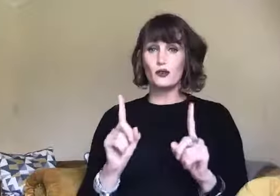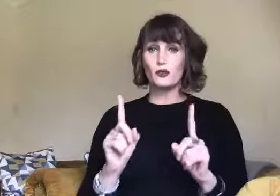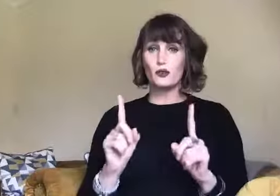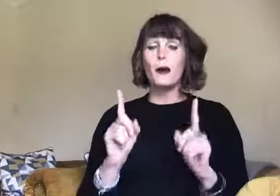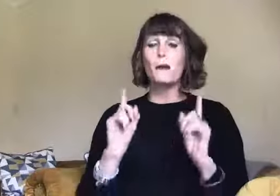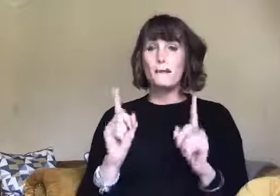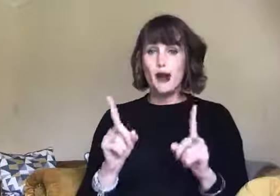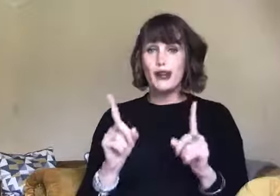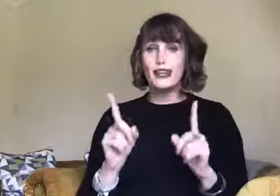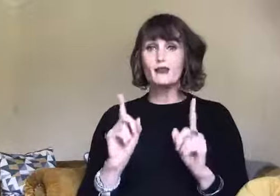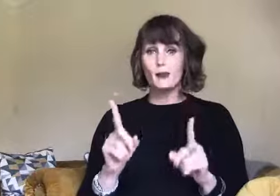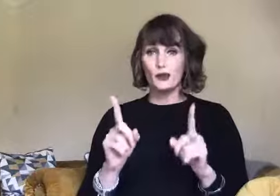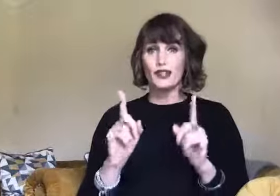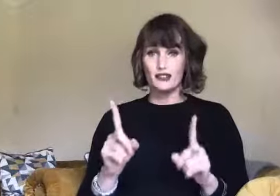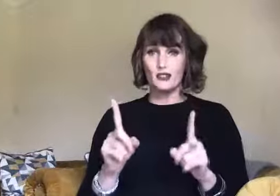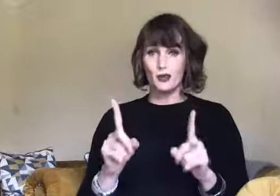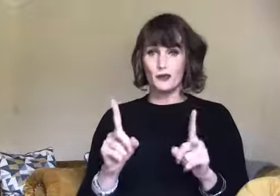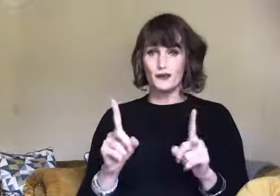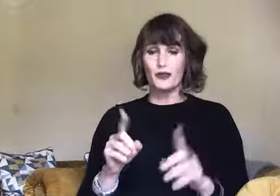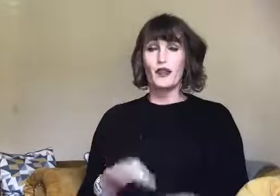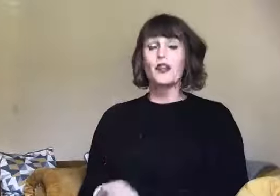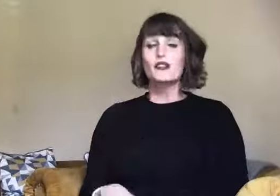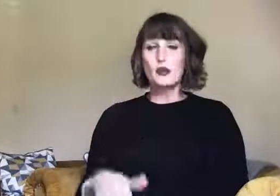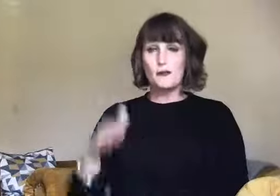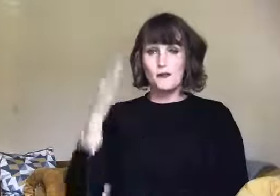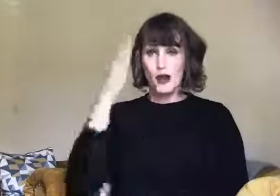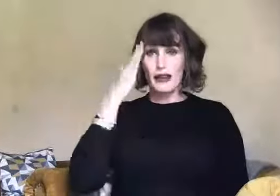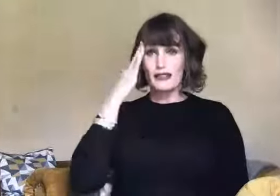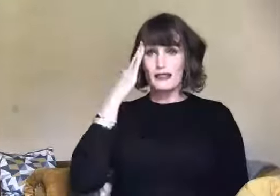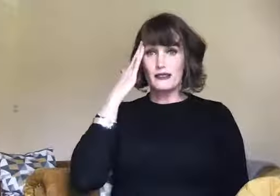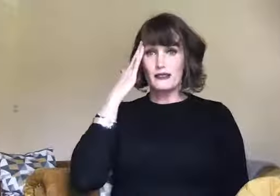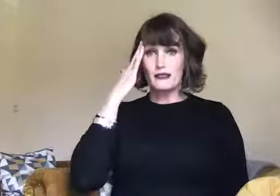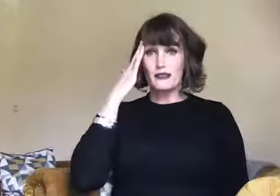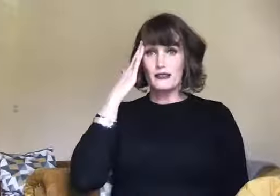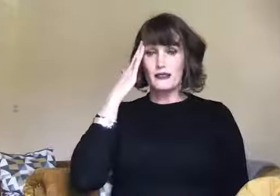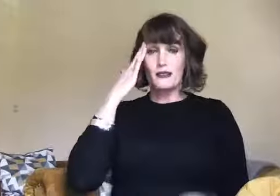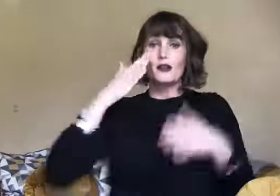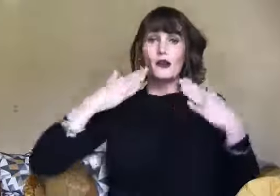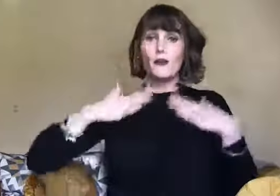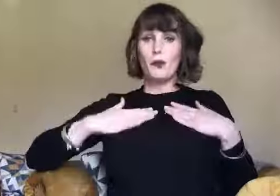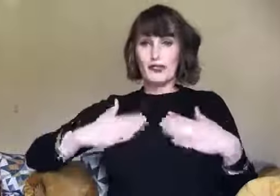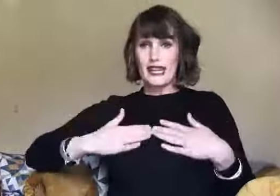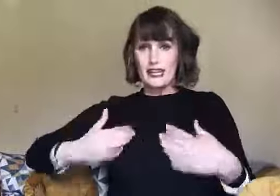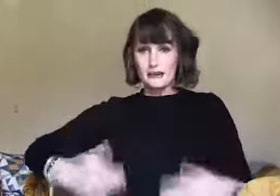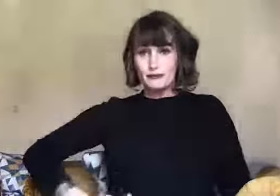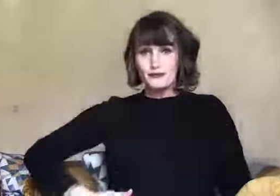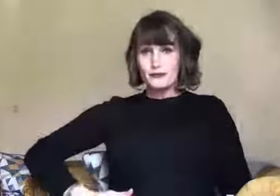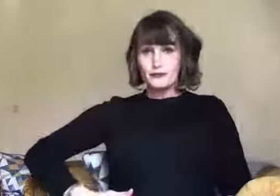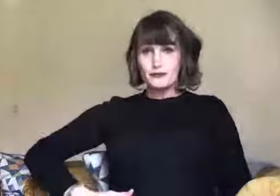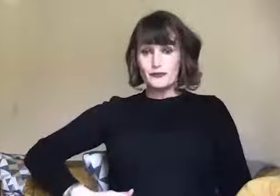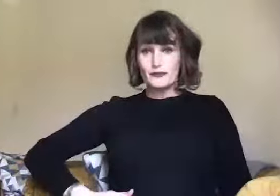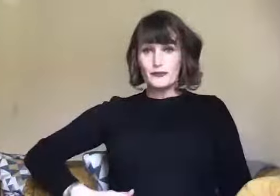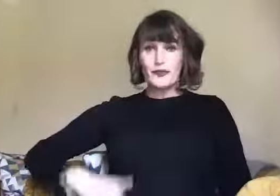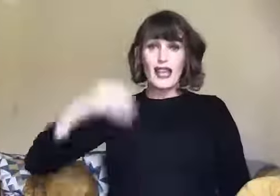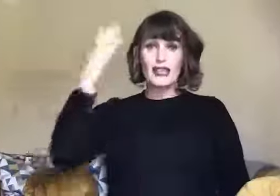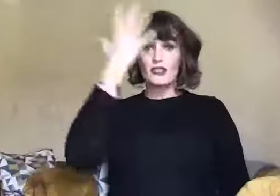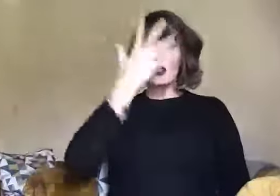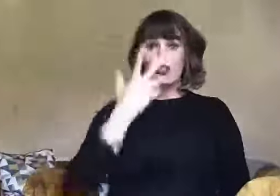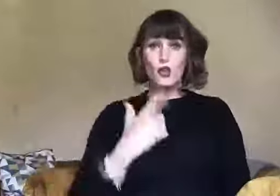all, mind, body, and soul. So mind, body, and